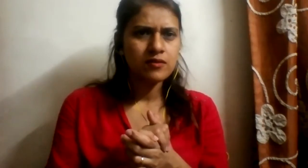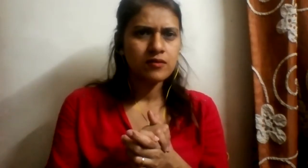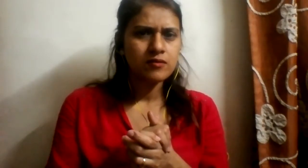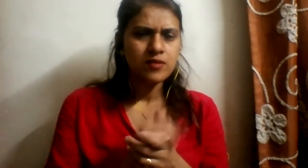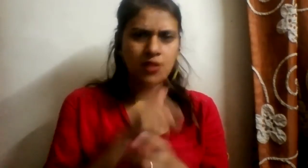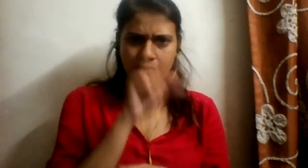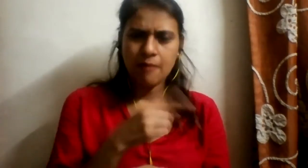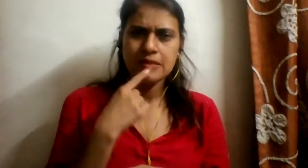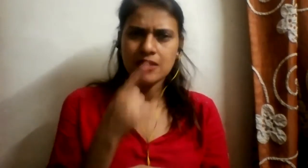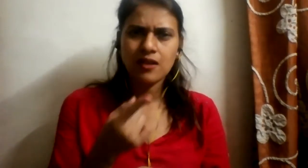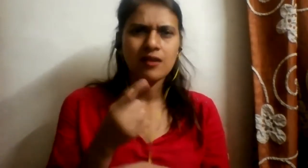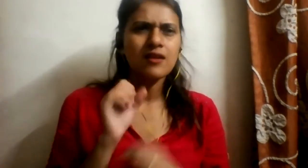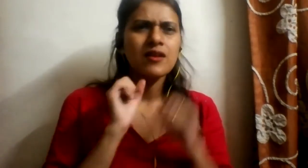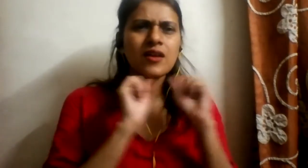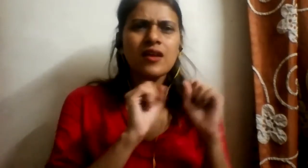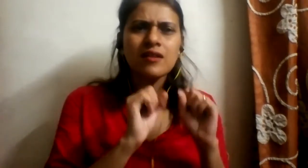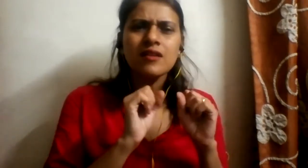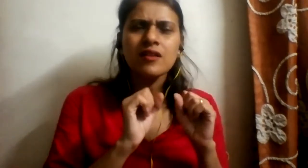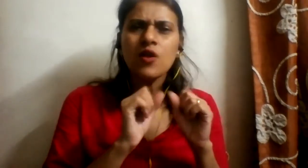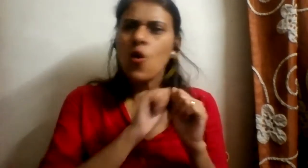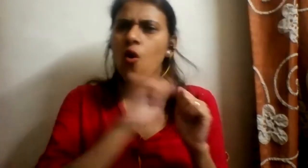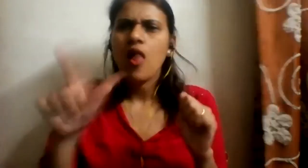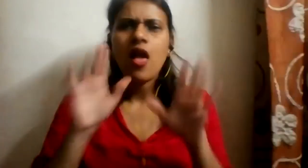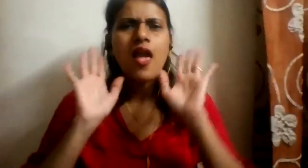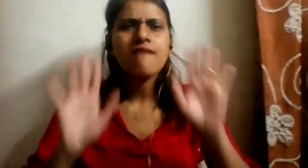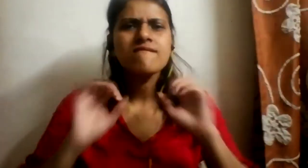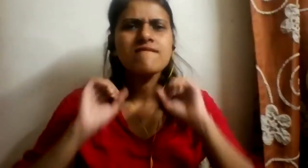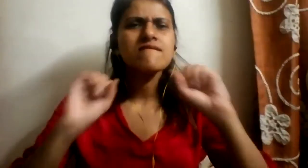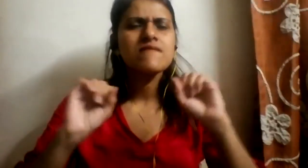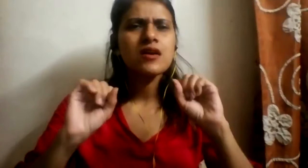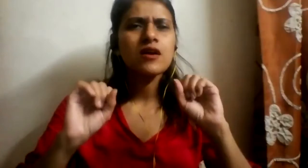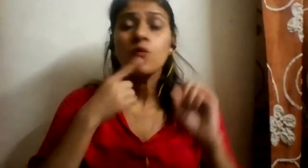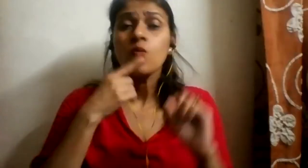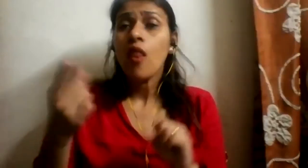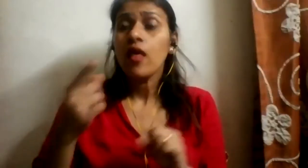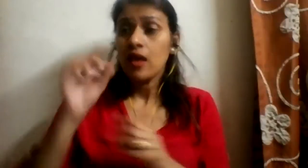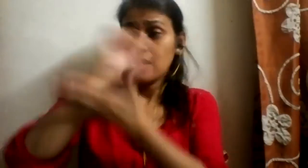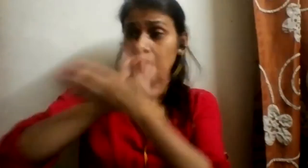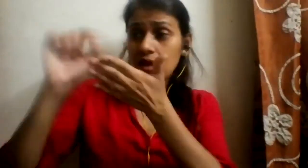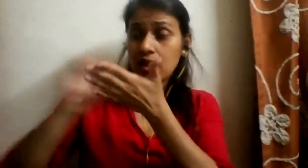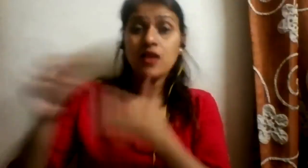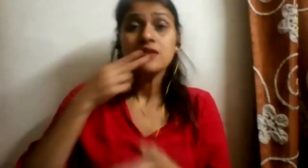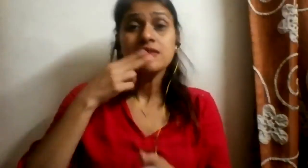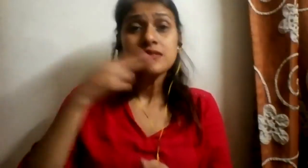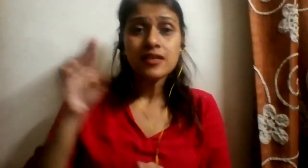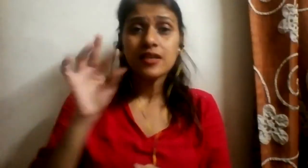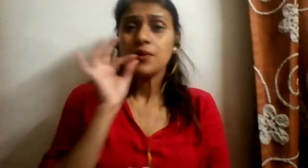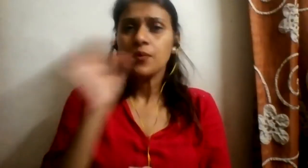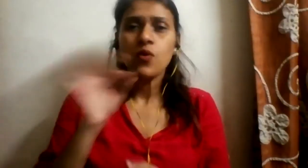or every DTC bus will have written Dhumrapan Aparadh hai. It is written in